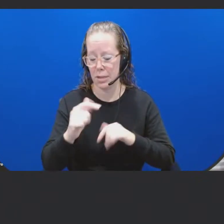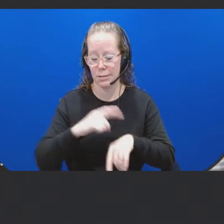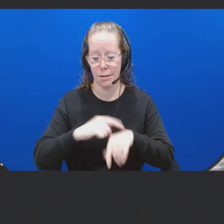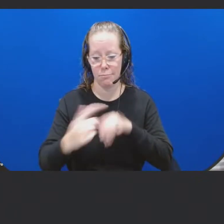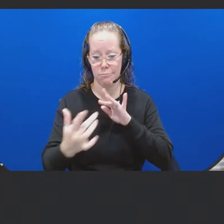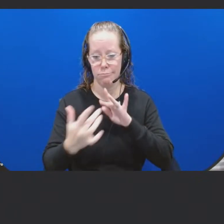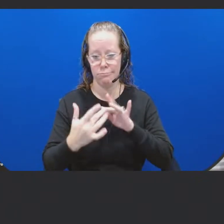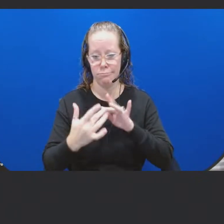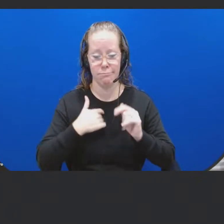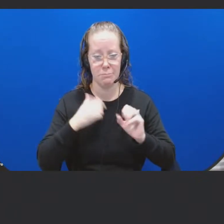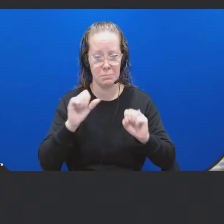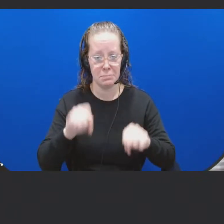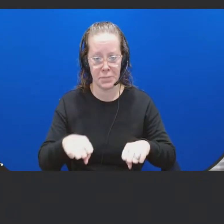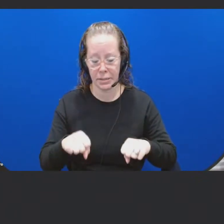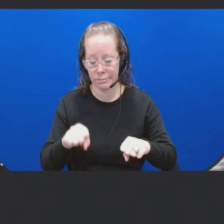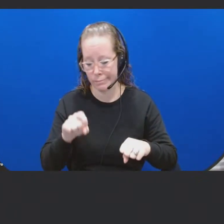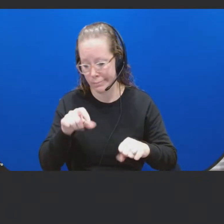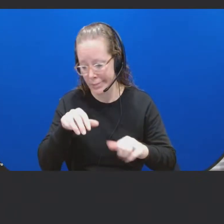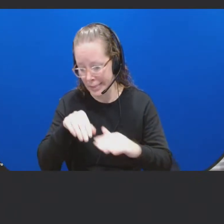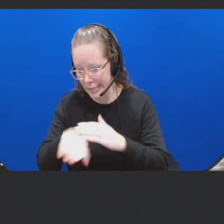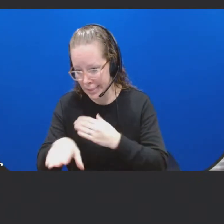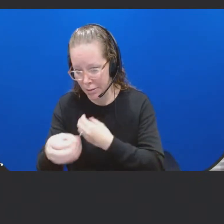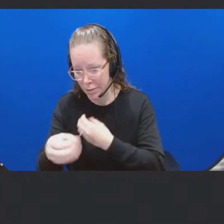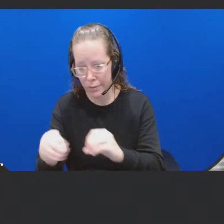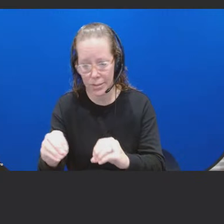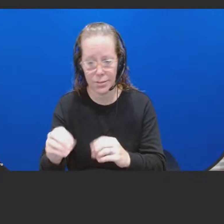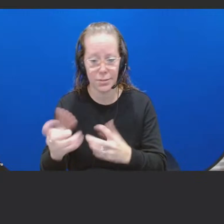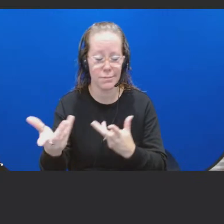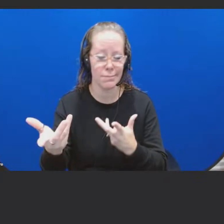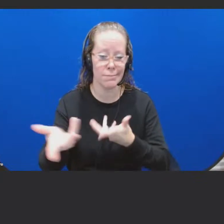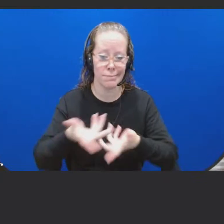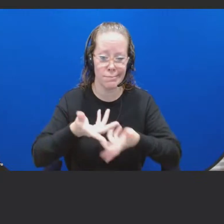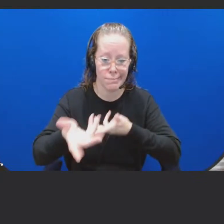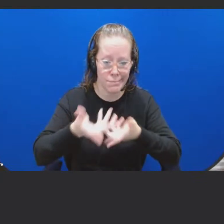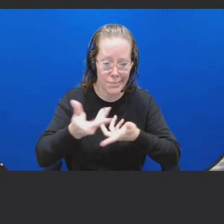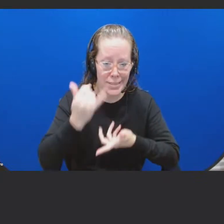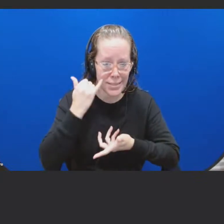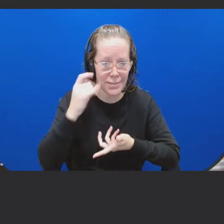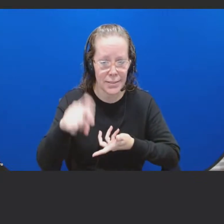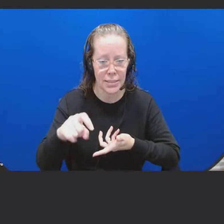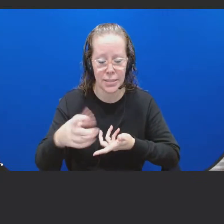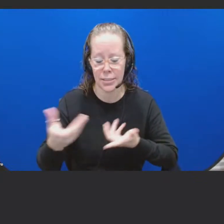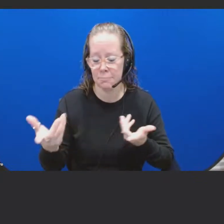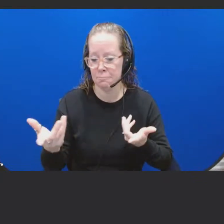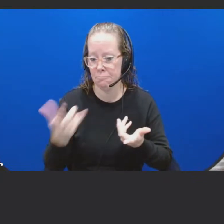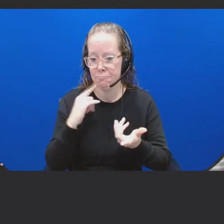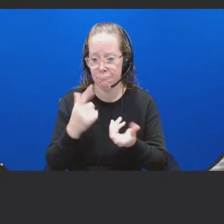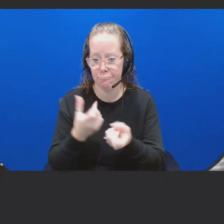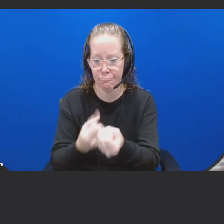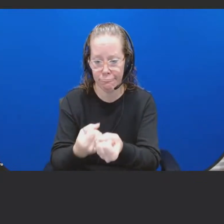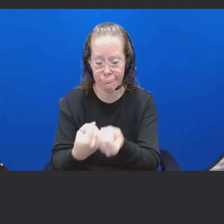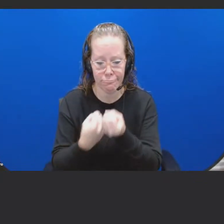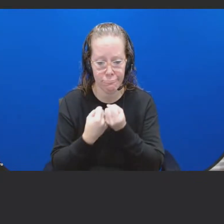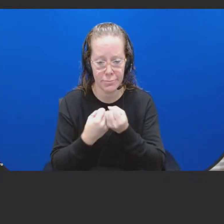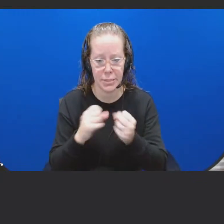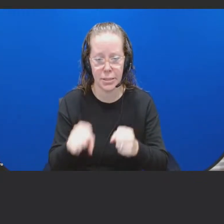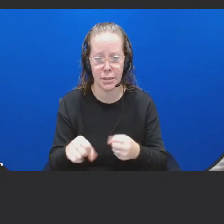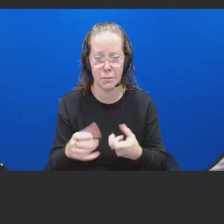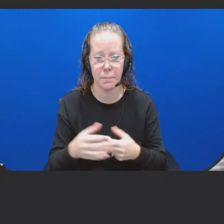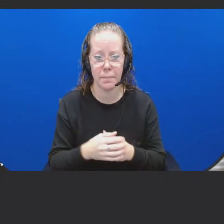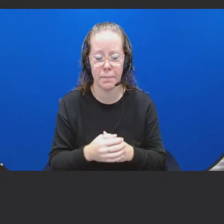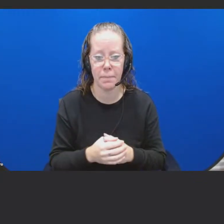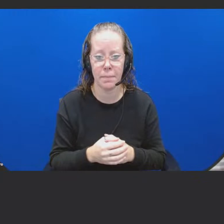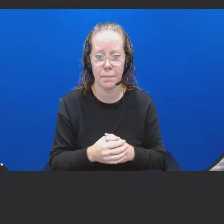to talk with you, happy to work through something with you if you have some issues. Consider the family